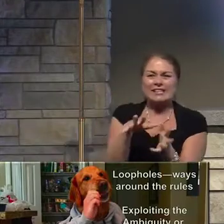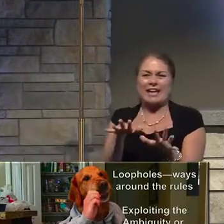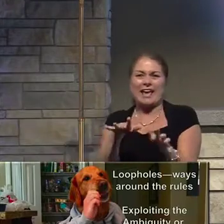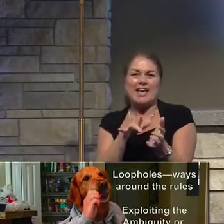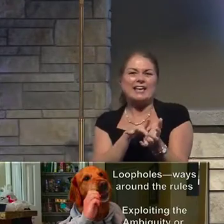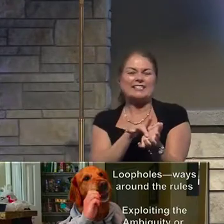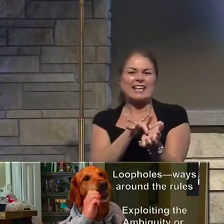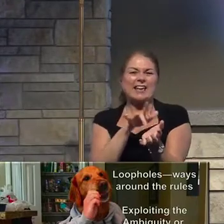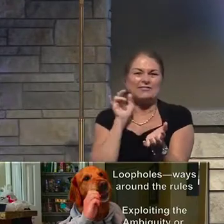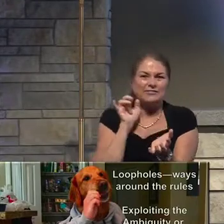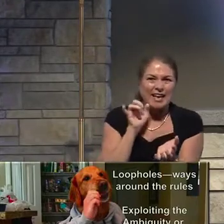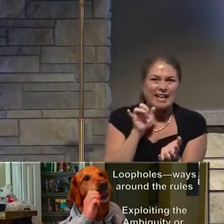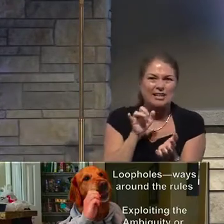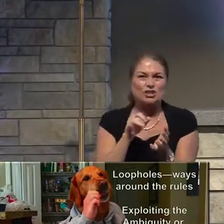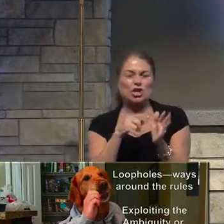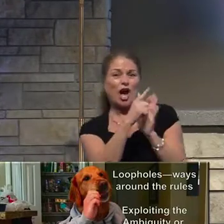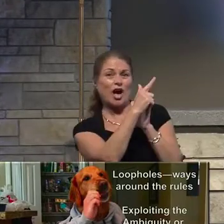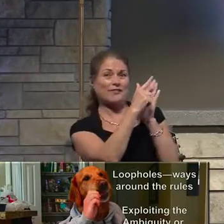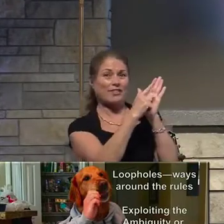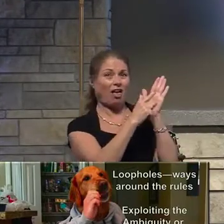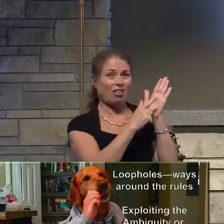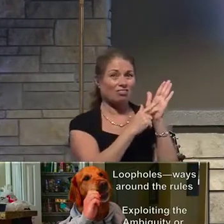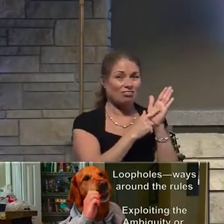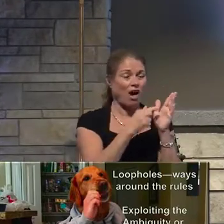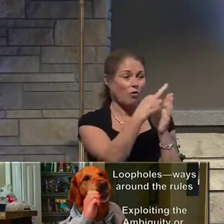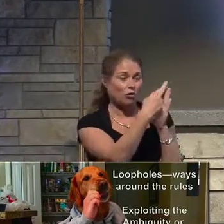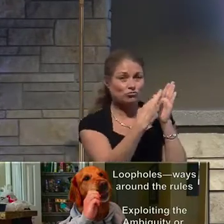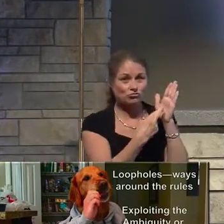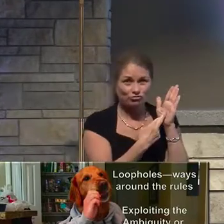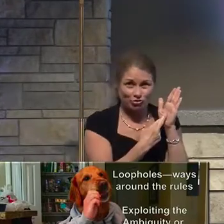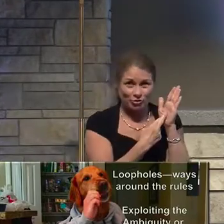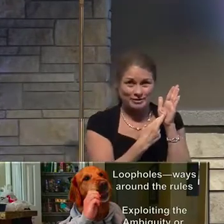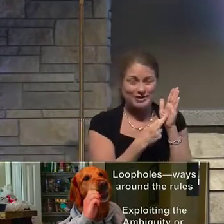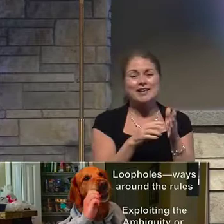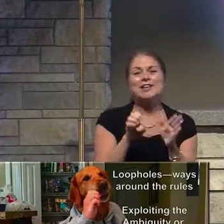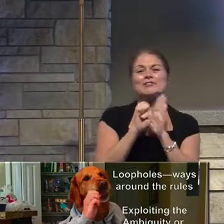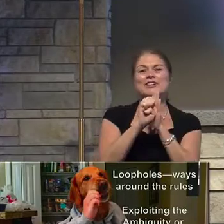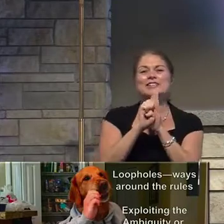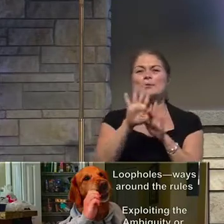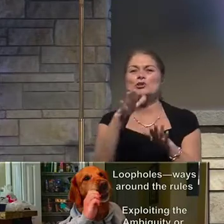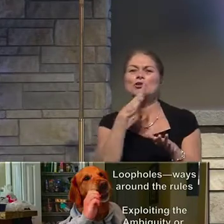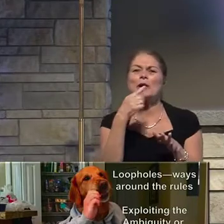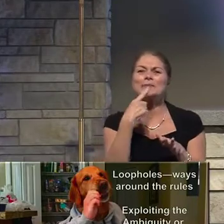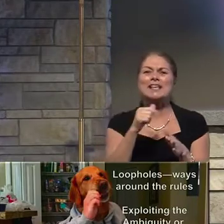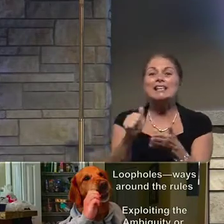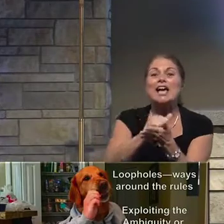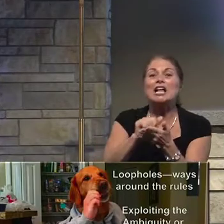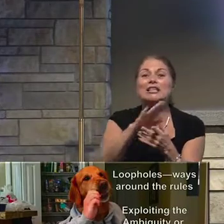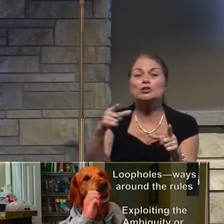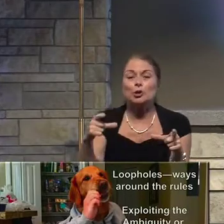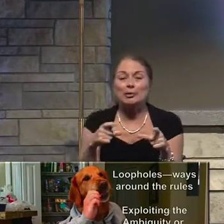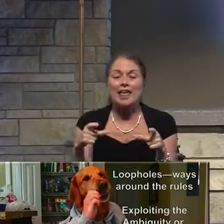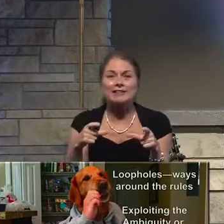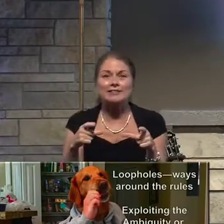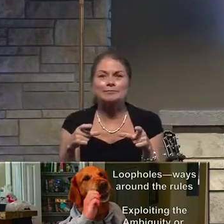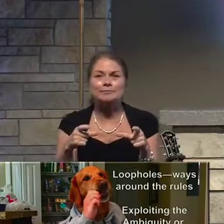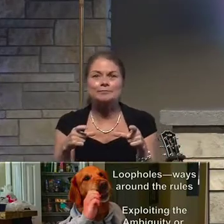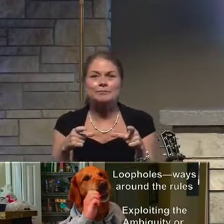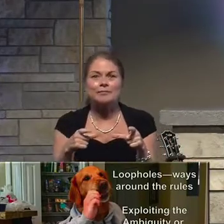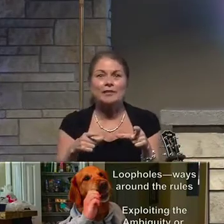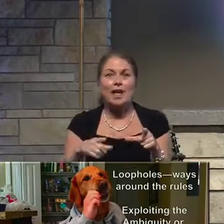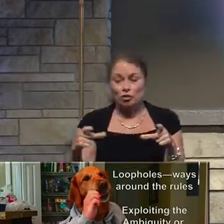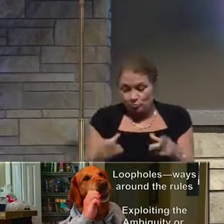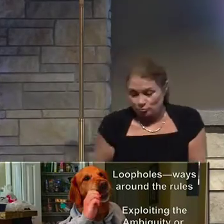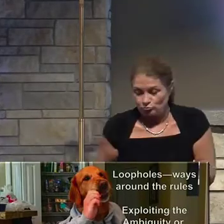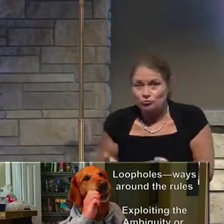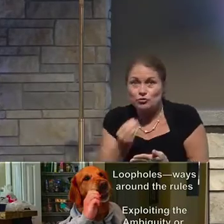or the inadequacy of a law or a set of rules. I mean, for instance, your mom says, "Clean your plate." And you give your plate to